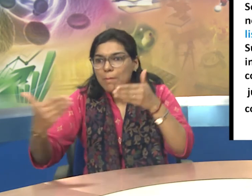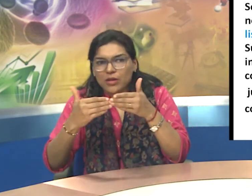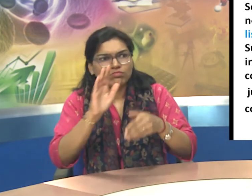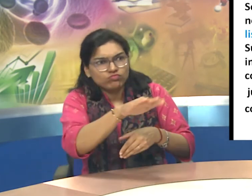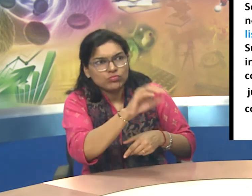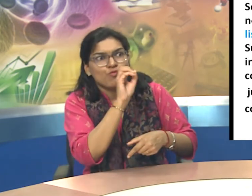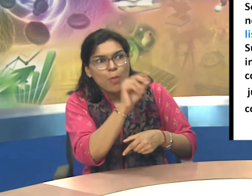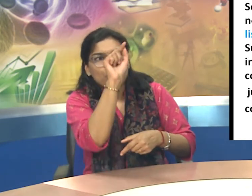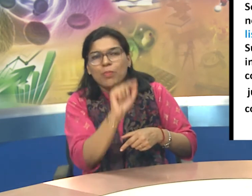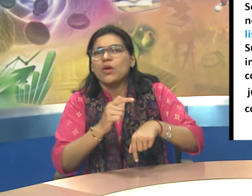attentively.